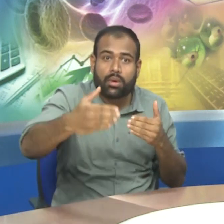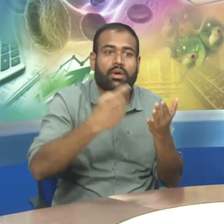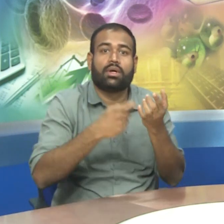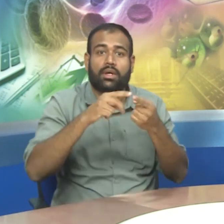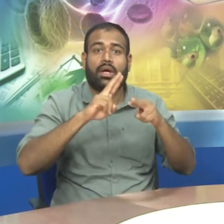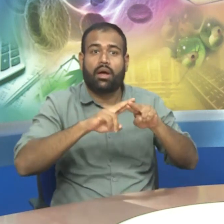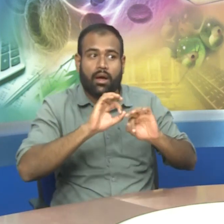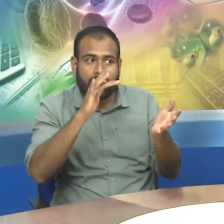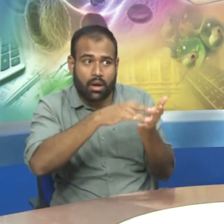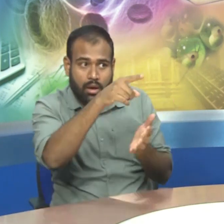compilation of bibliography,